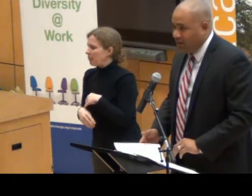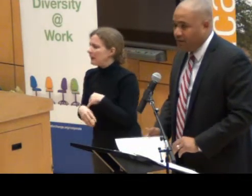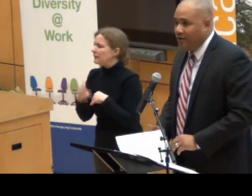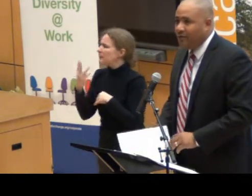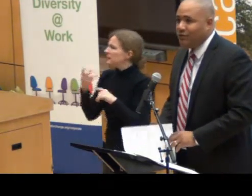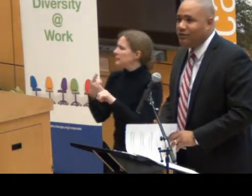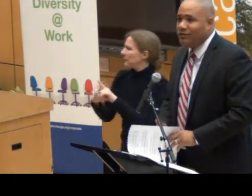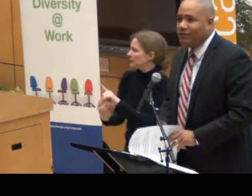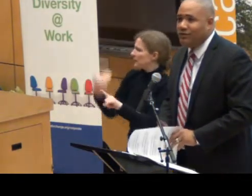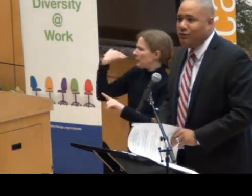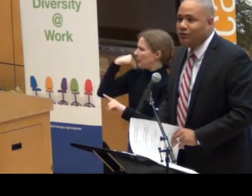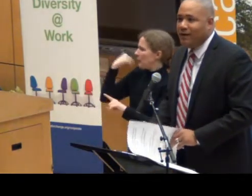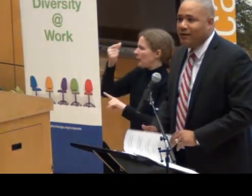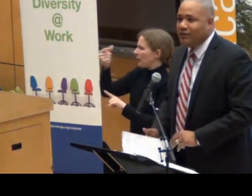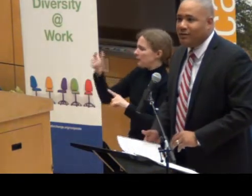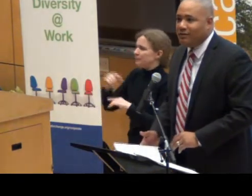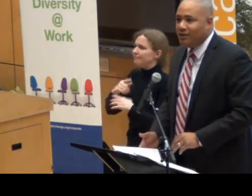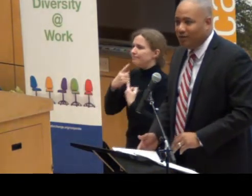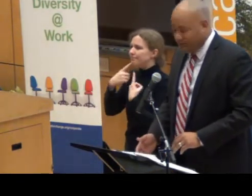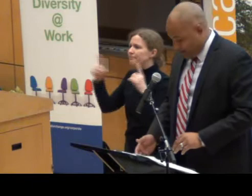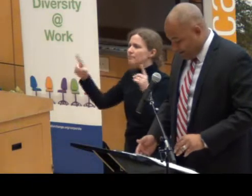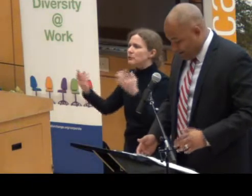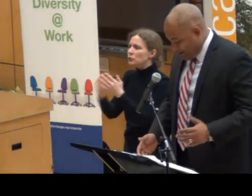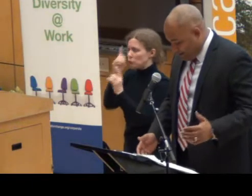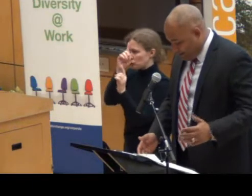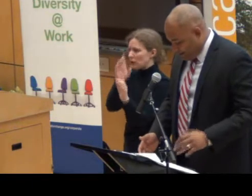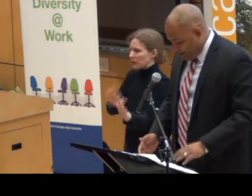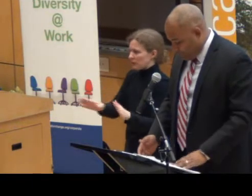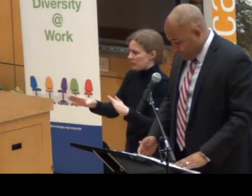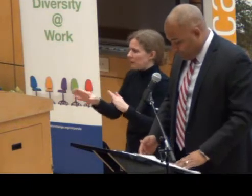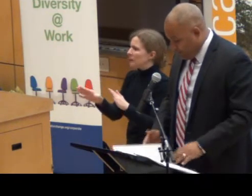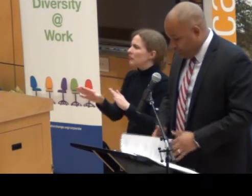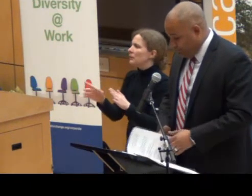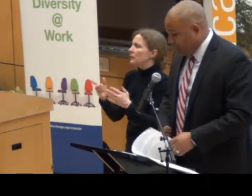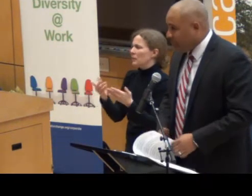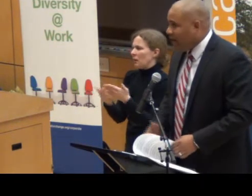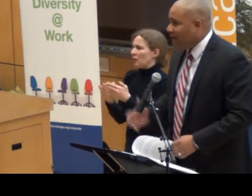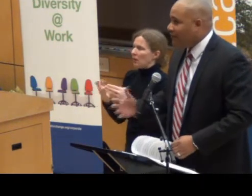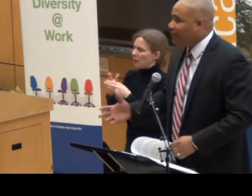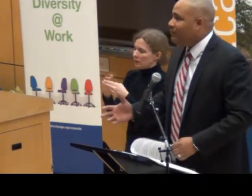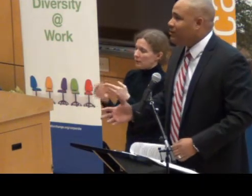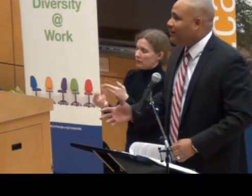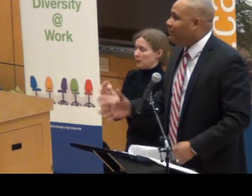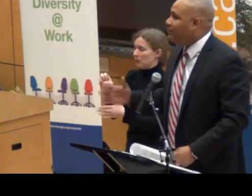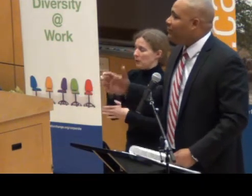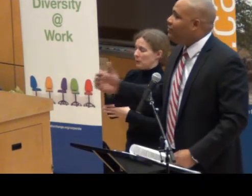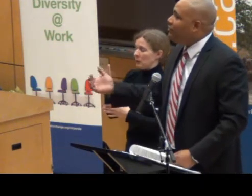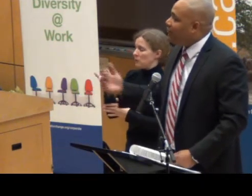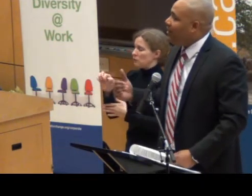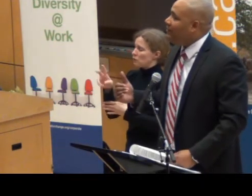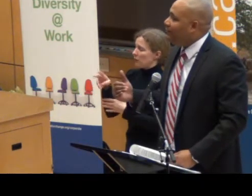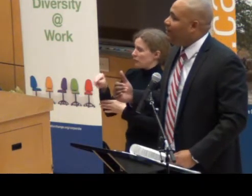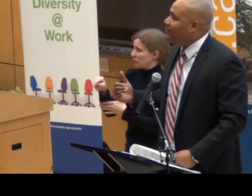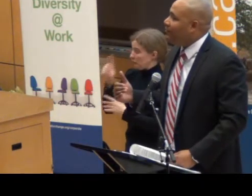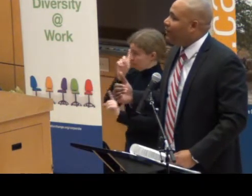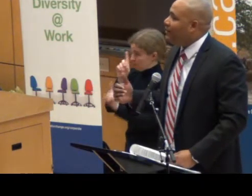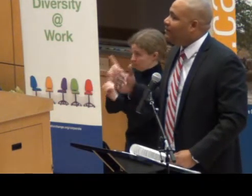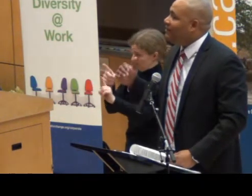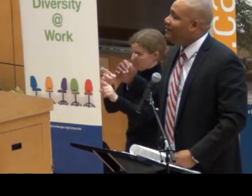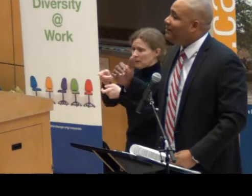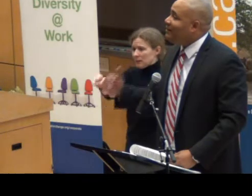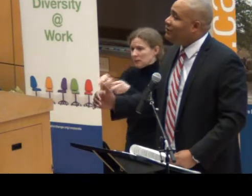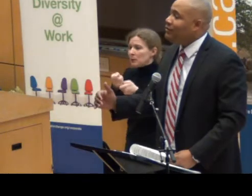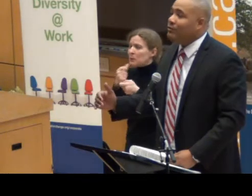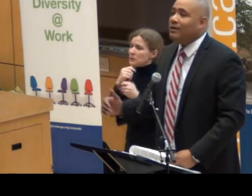ago, our government introduced a new strategy. It's called a New Direction, and it had three objectives. First, to attract the best and